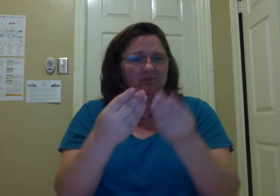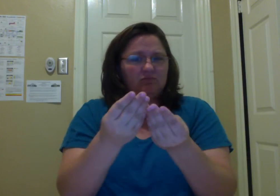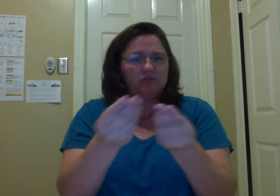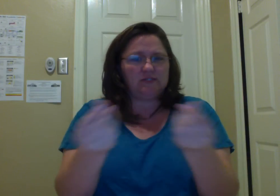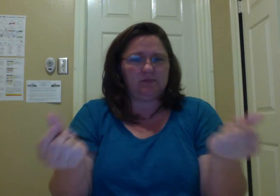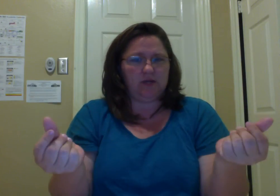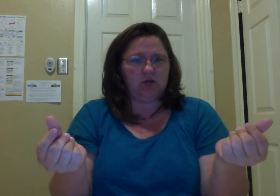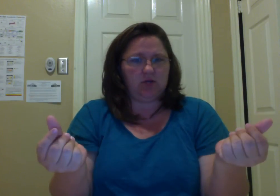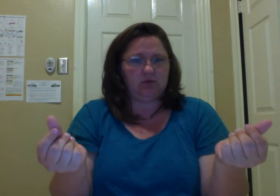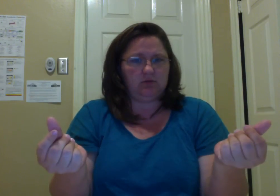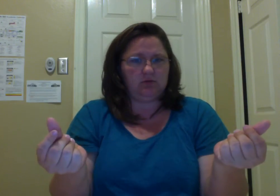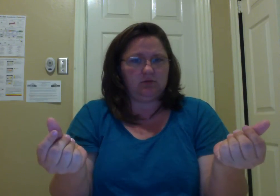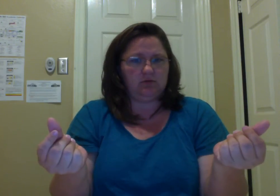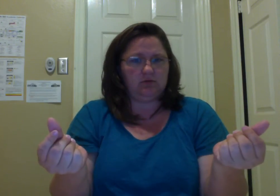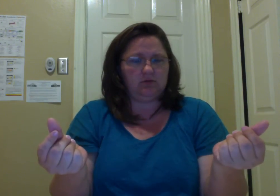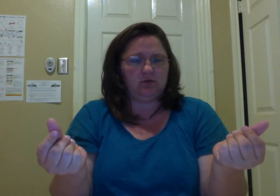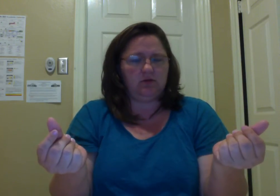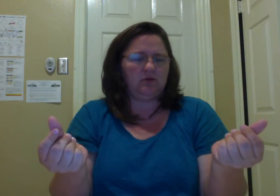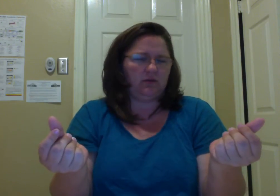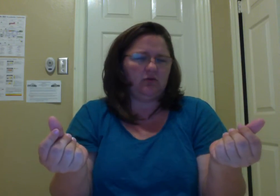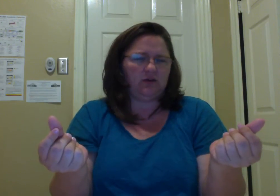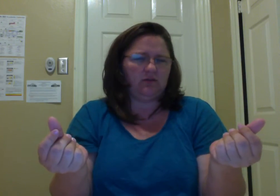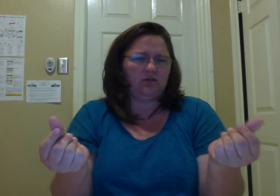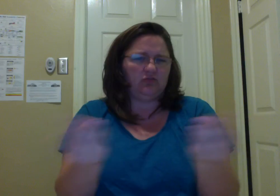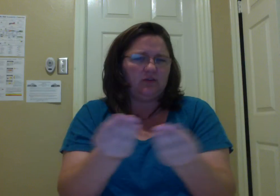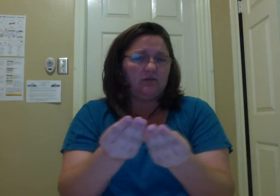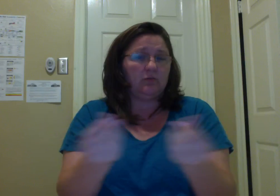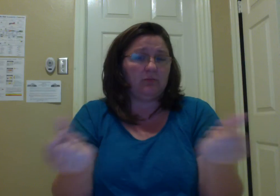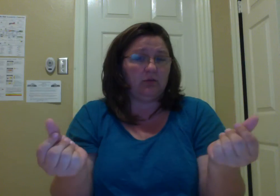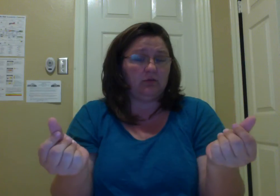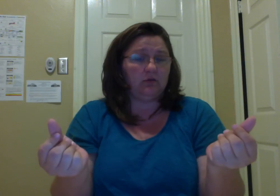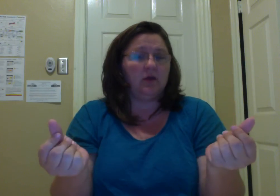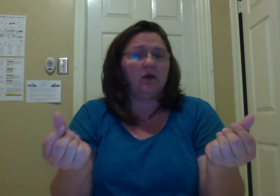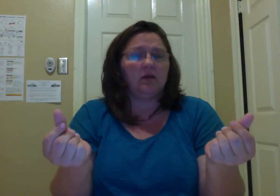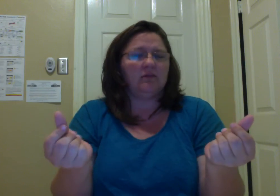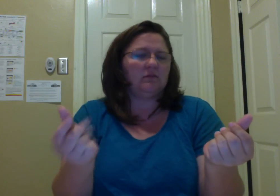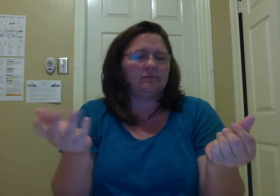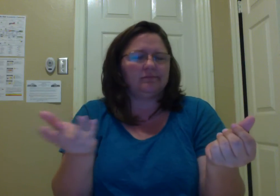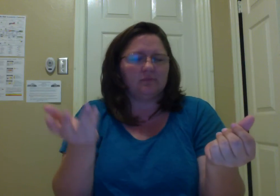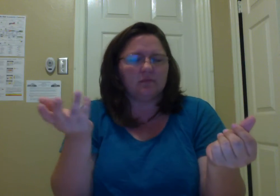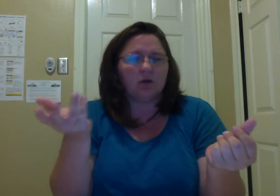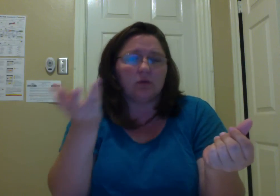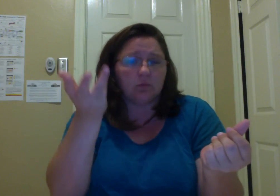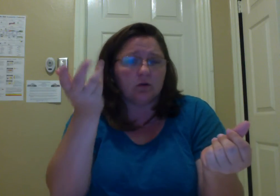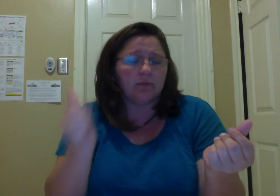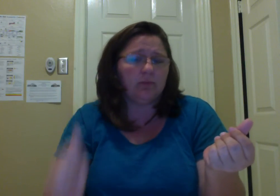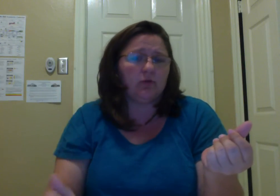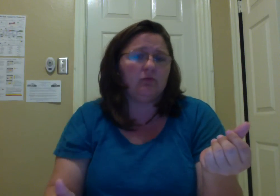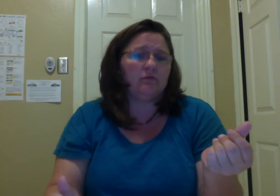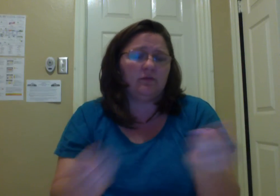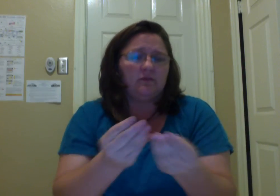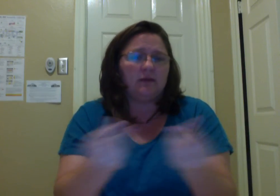would disappear. The literal translation is it would melt. That's the only word that people use for this sign, but it